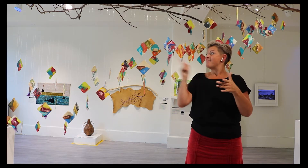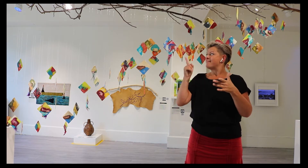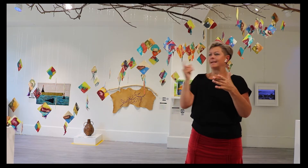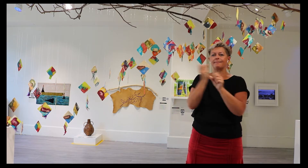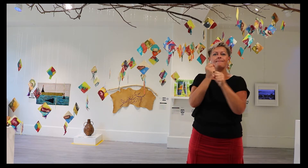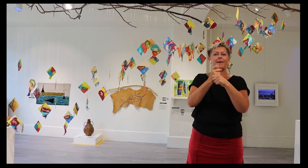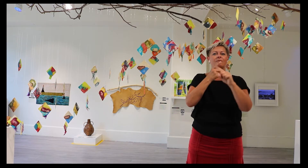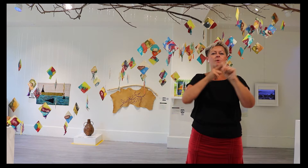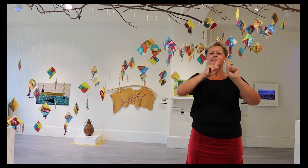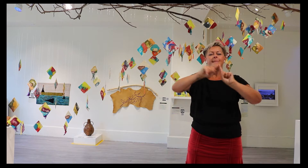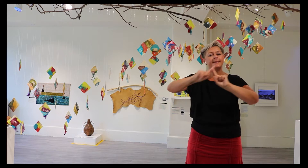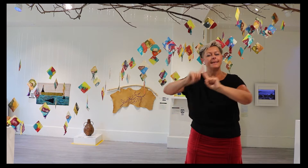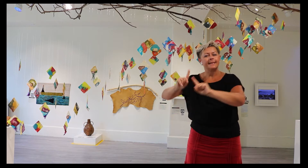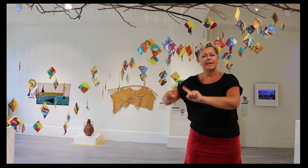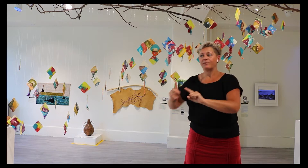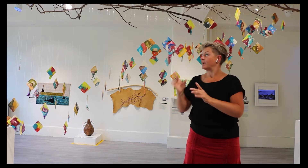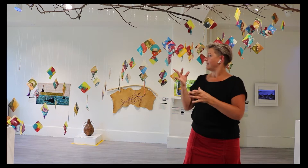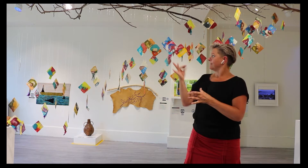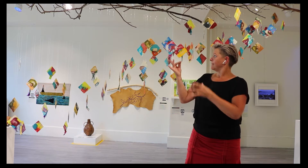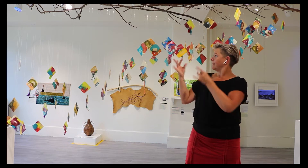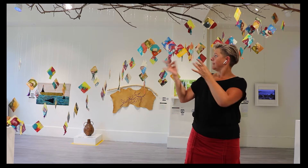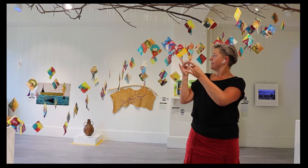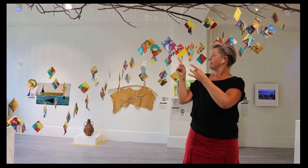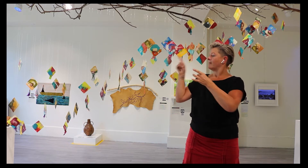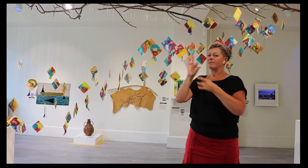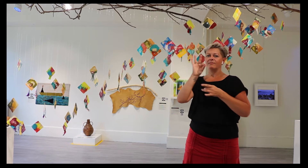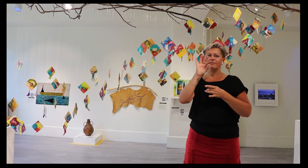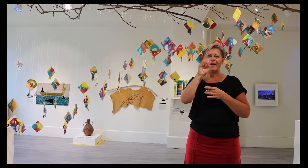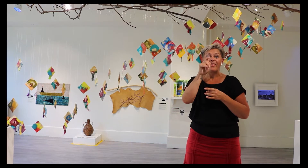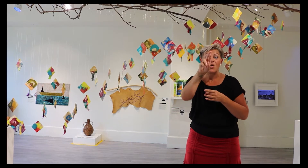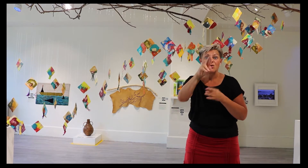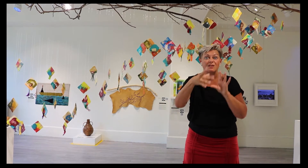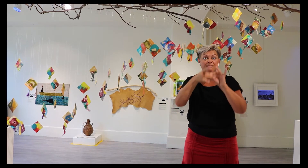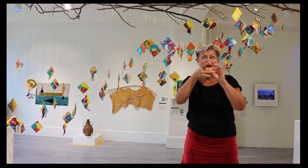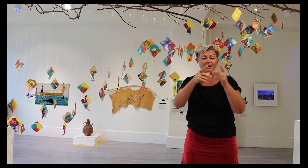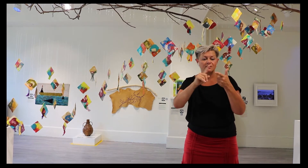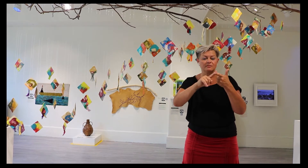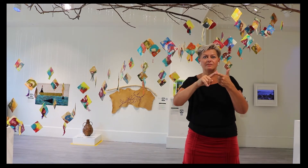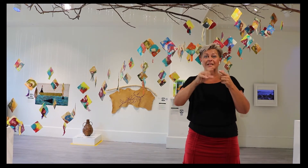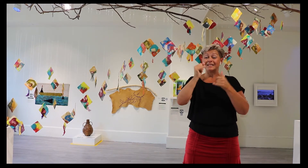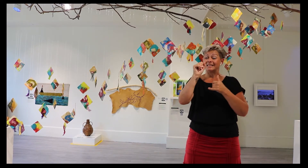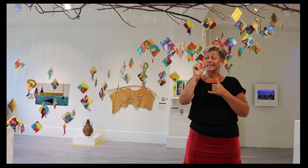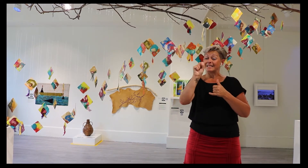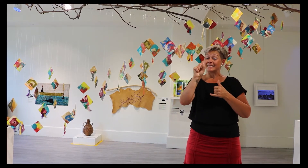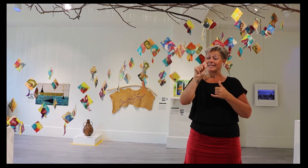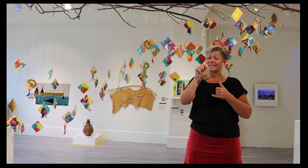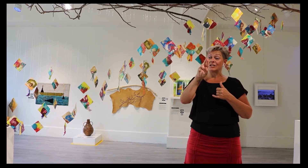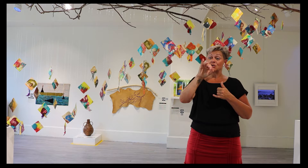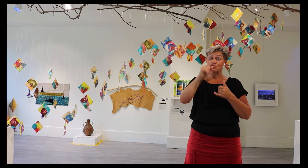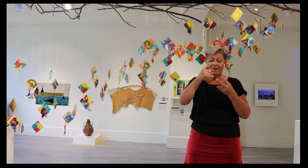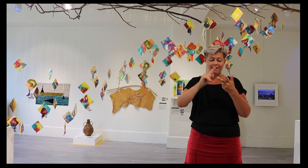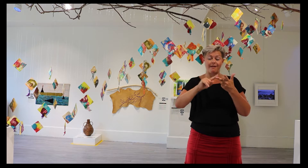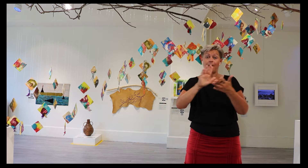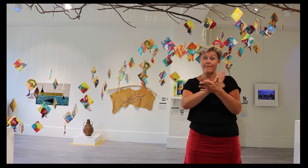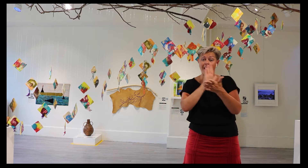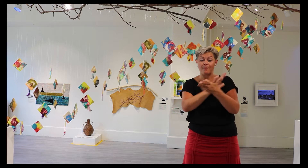man-made materials have been attached to the cards. These include feathers, string, paper, wooden